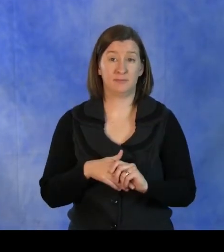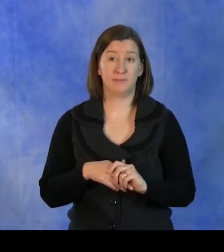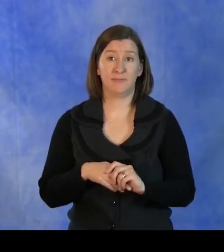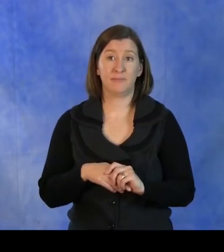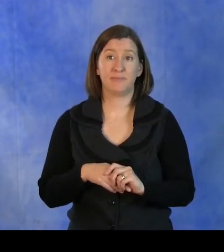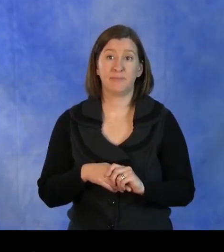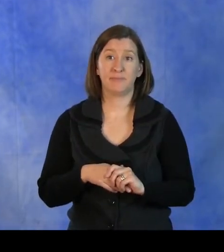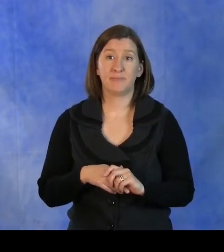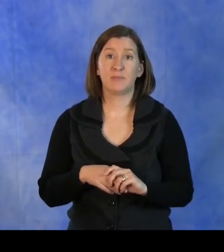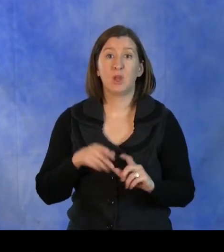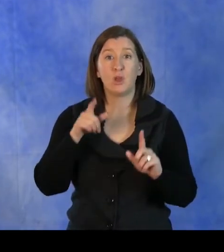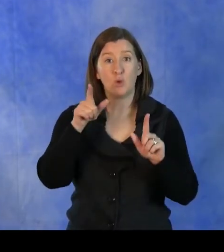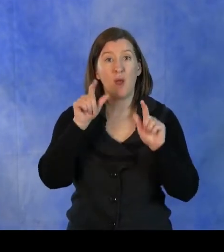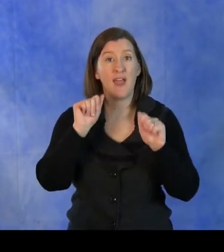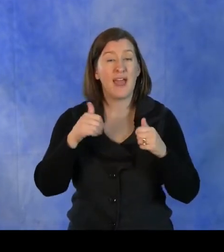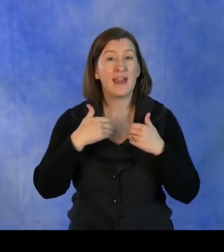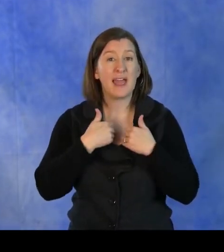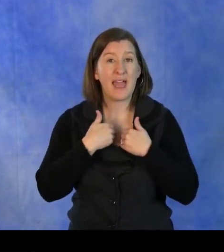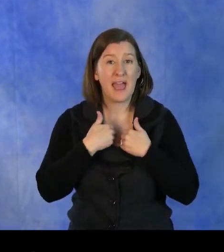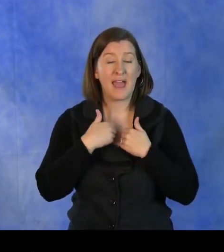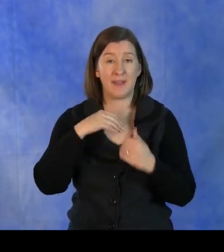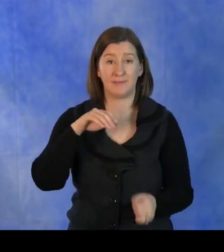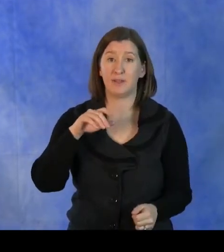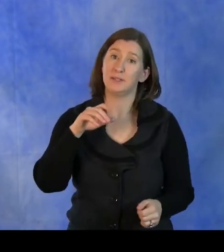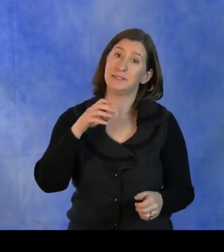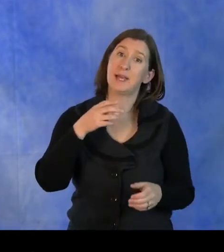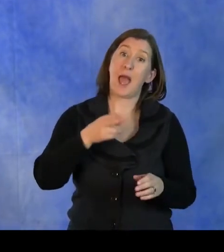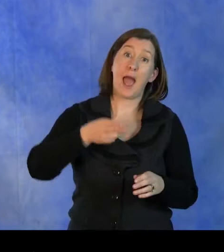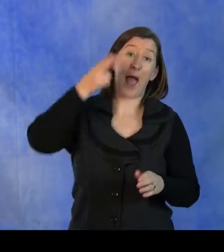Visual time is really great.